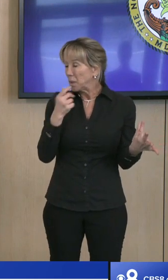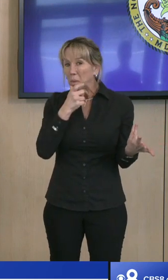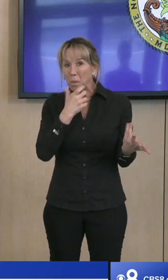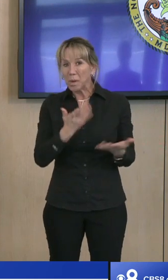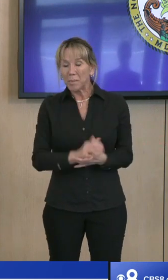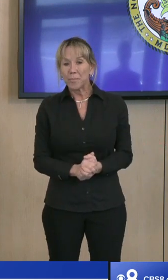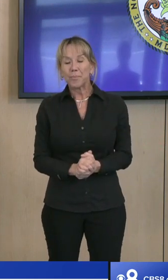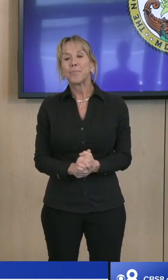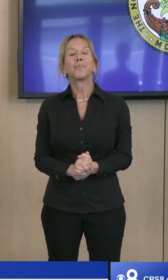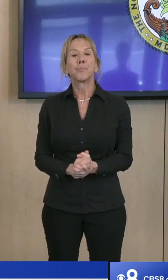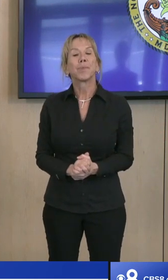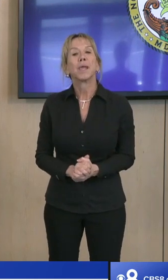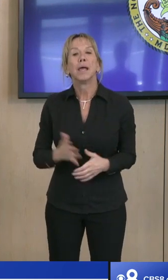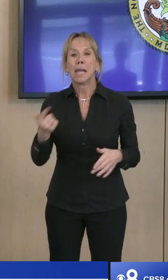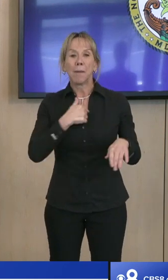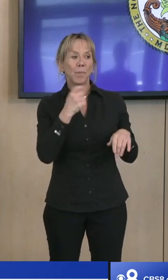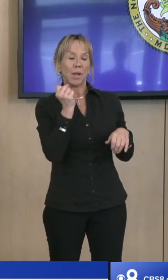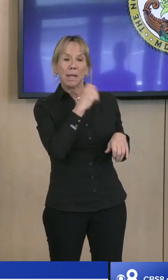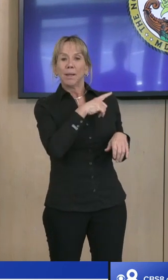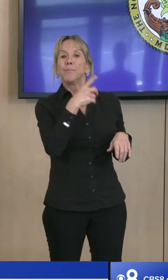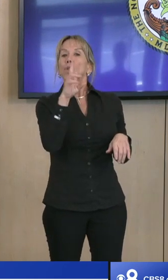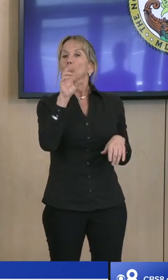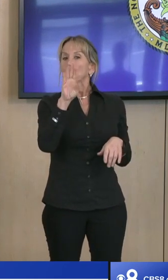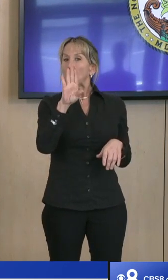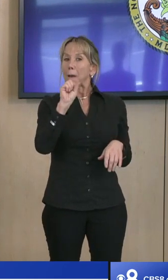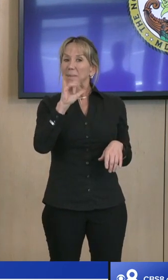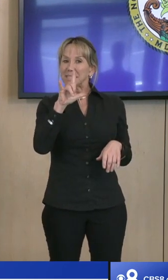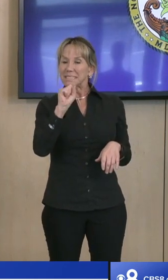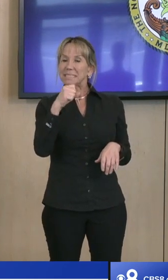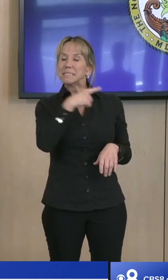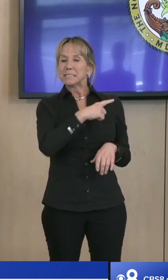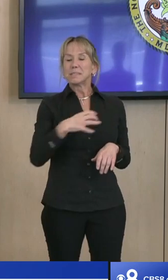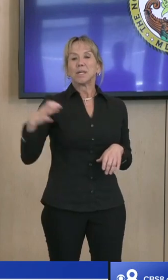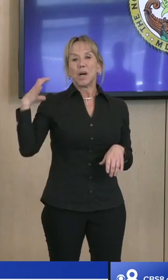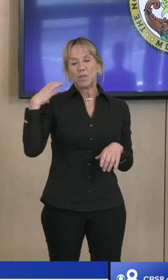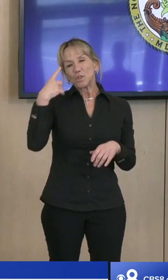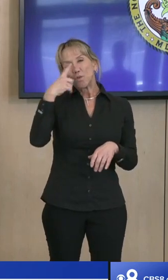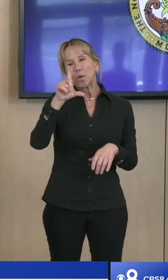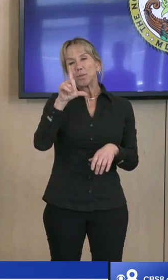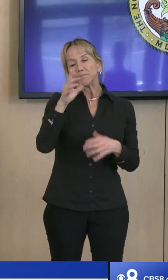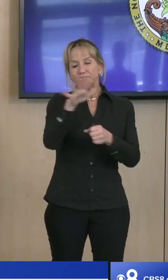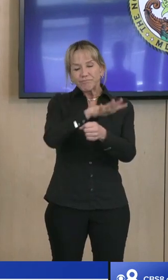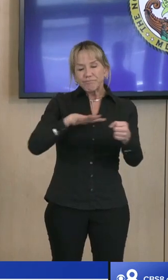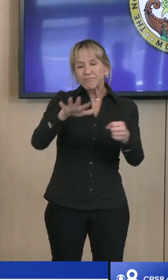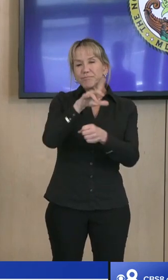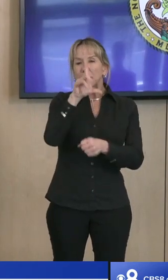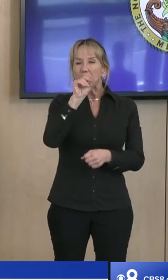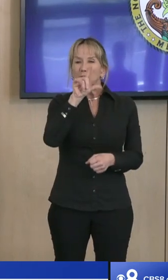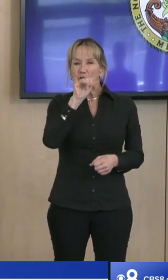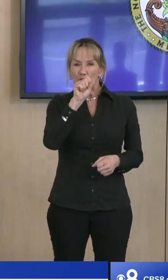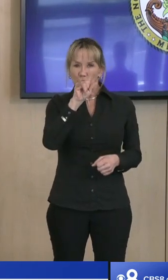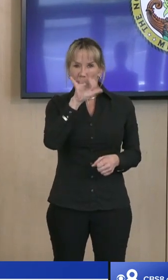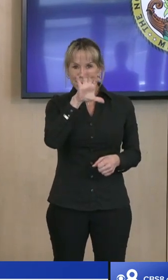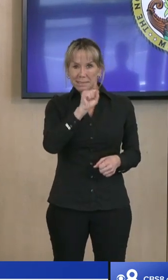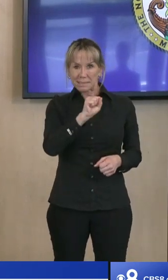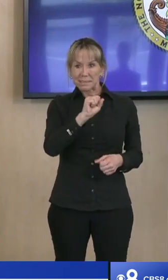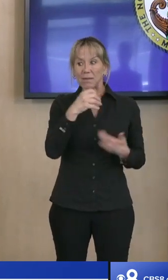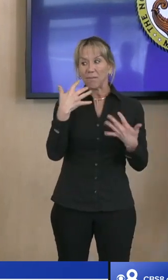as the order part, let me call up Rob Sills, who's our logistics officer, and then Dr. Wooten will talk about the deployment of them.